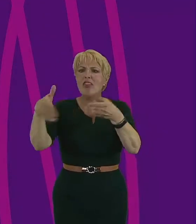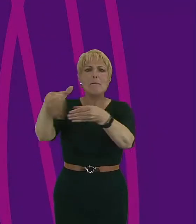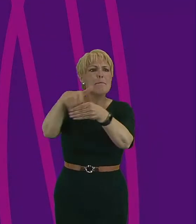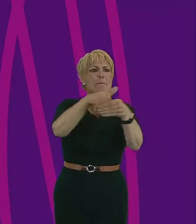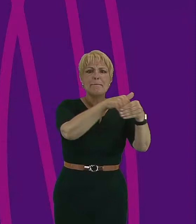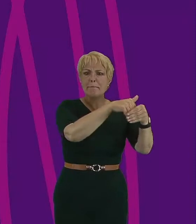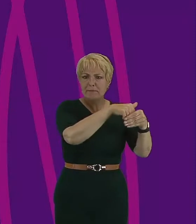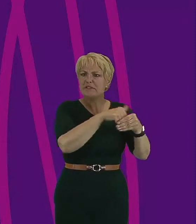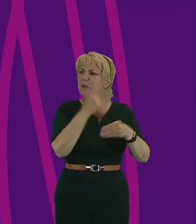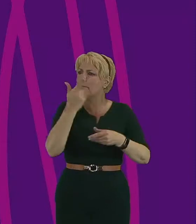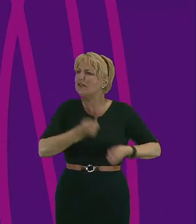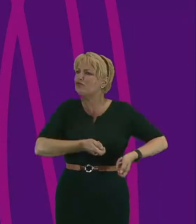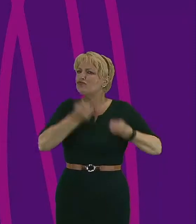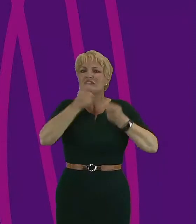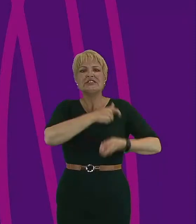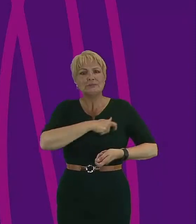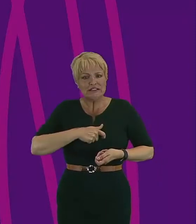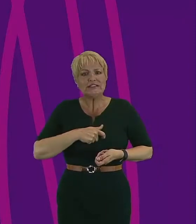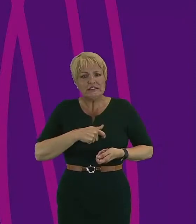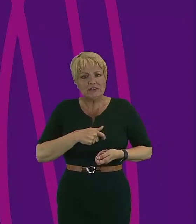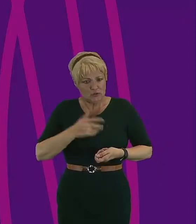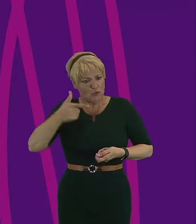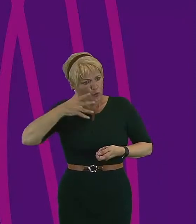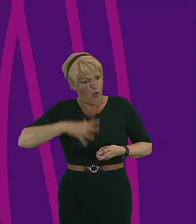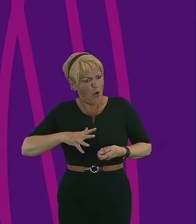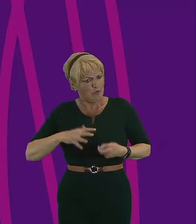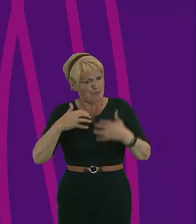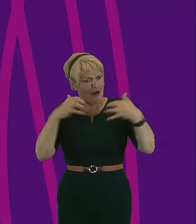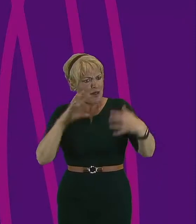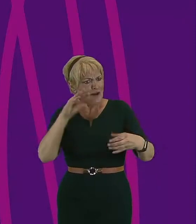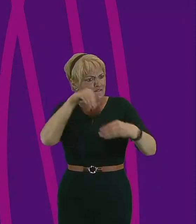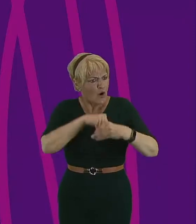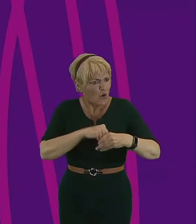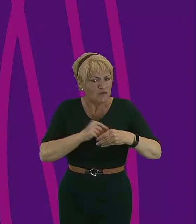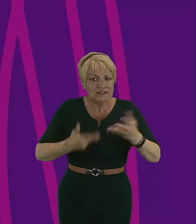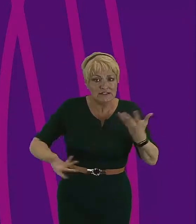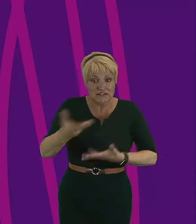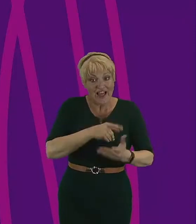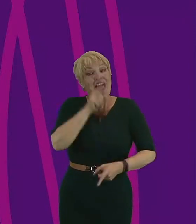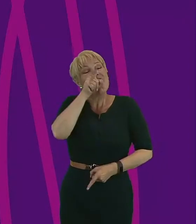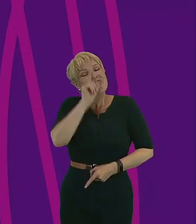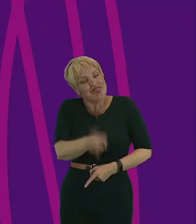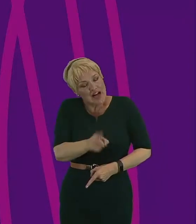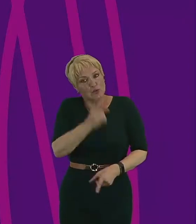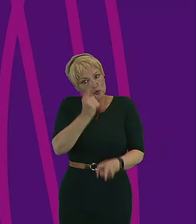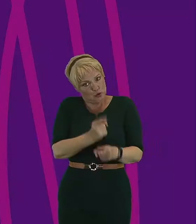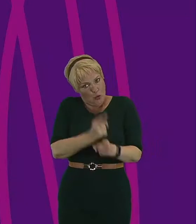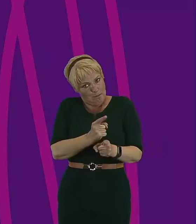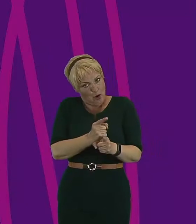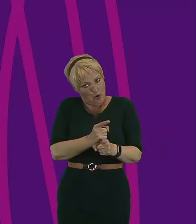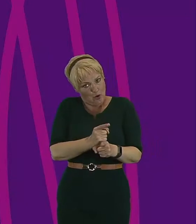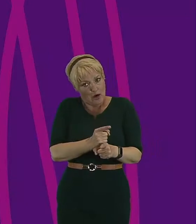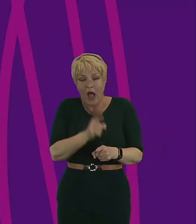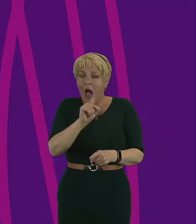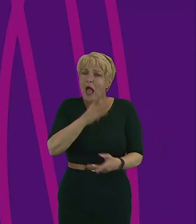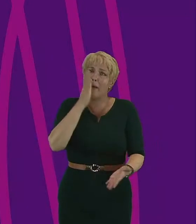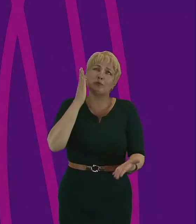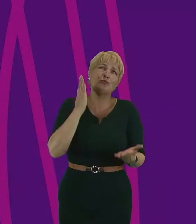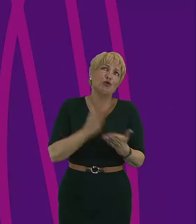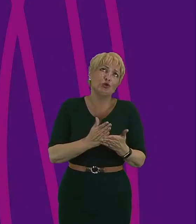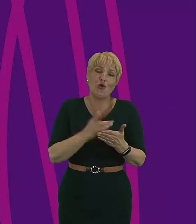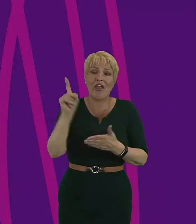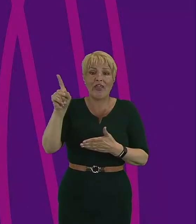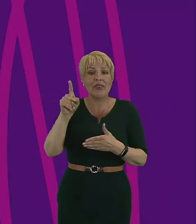has also been to the committee to raise these points, for other members, and that is what we are reflecting on. I am sure the member has many, many